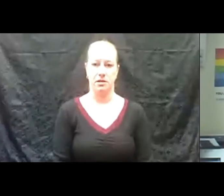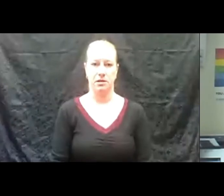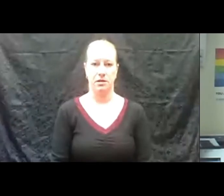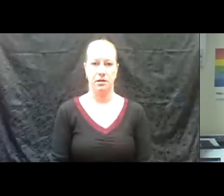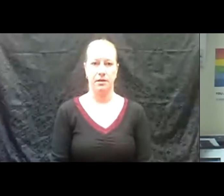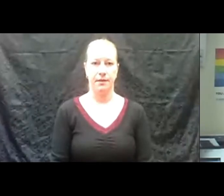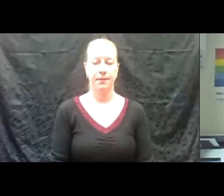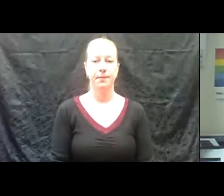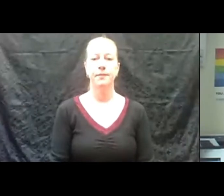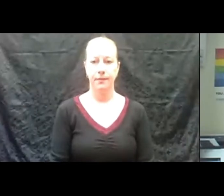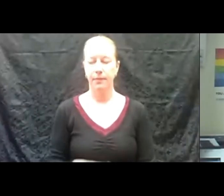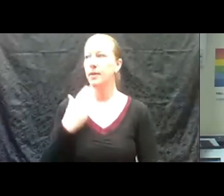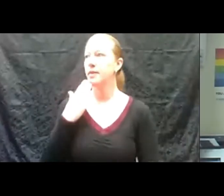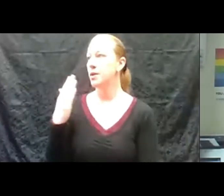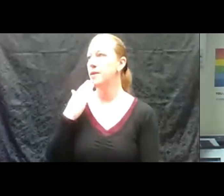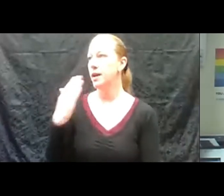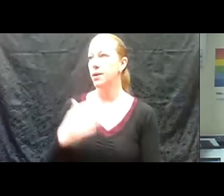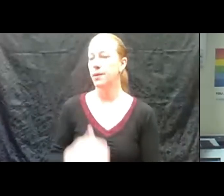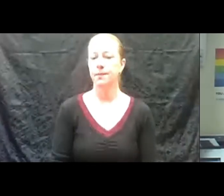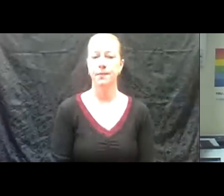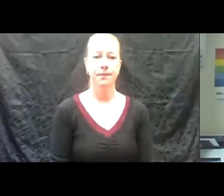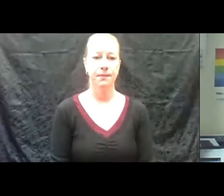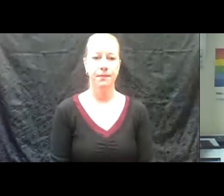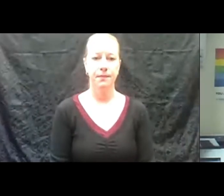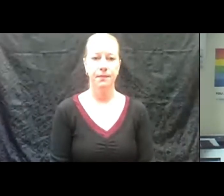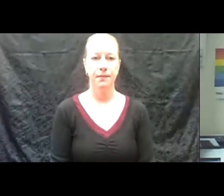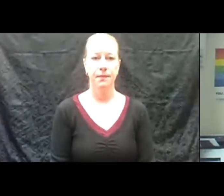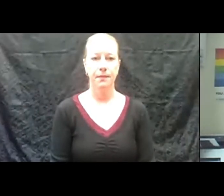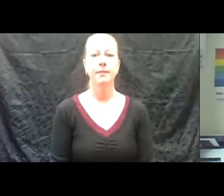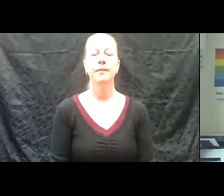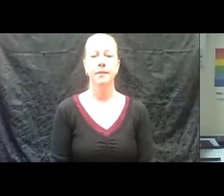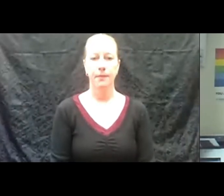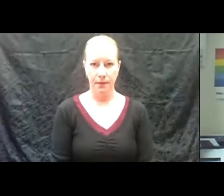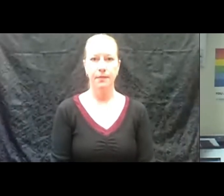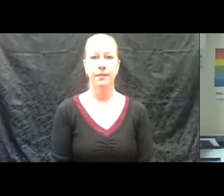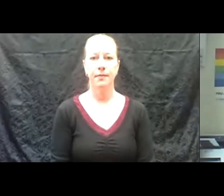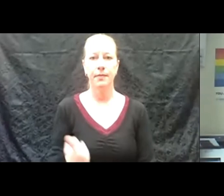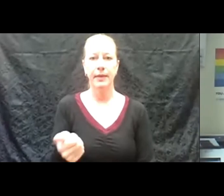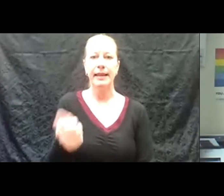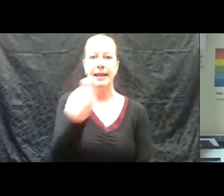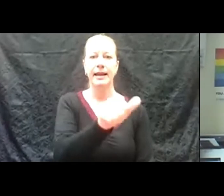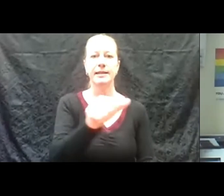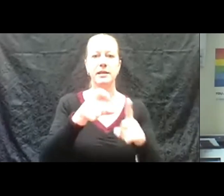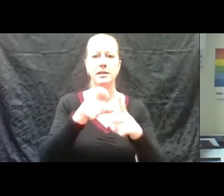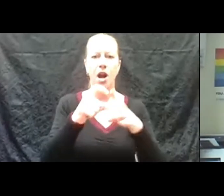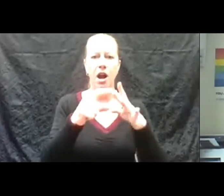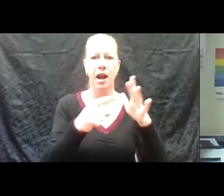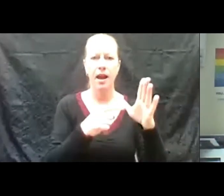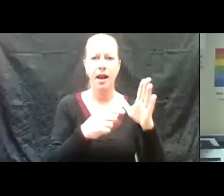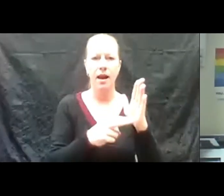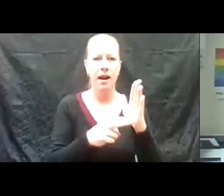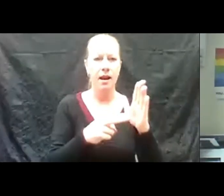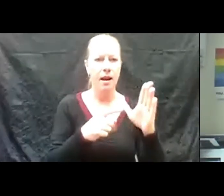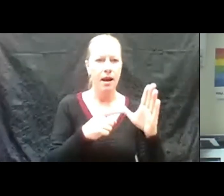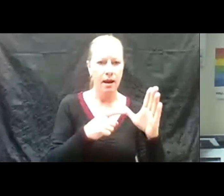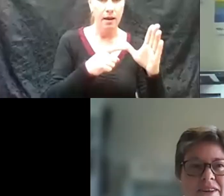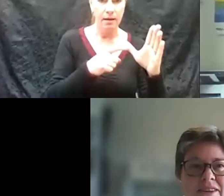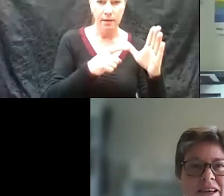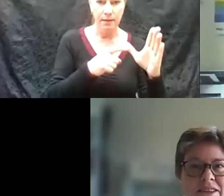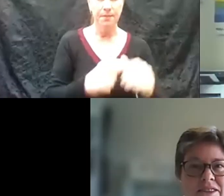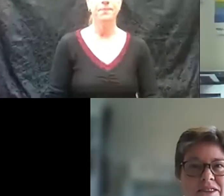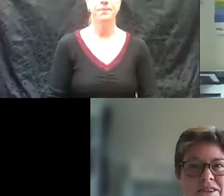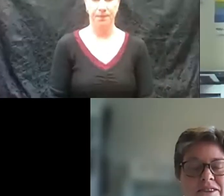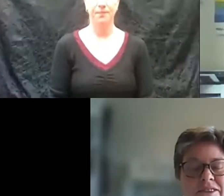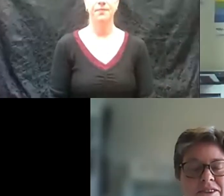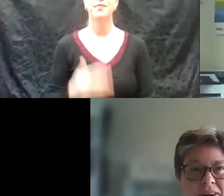Thank you so much, Alexia. Yeah, very true. Diane, can we hear your thoughts now, please? Sure.